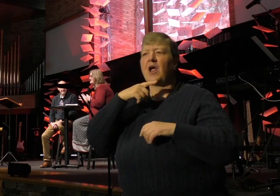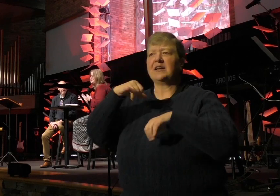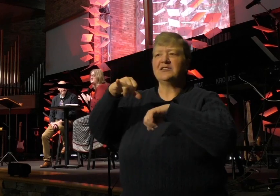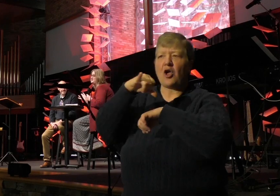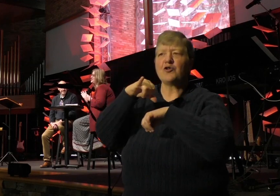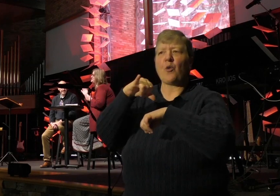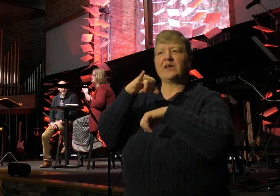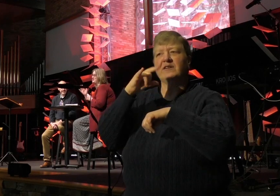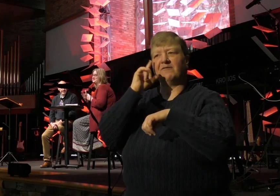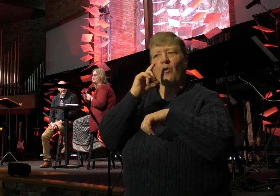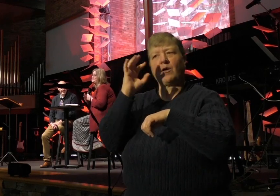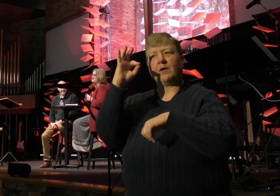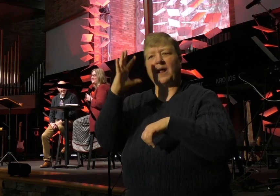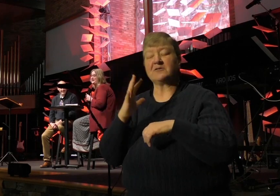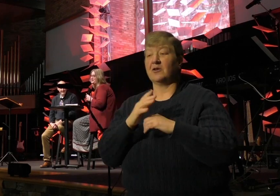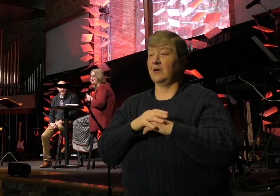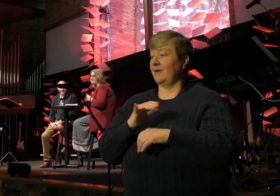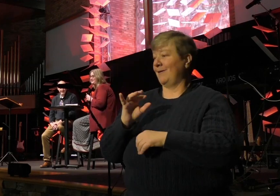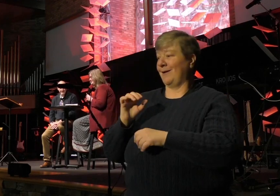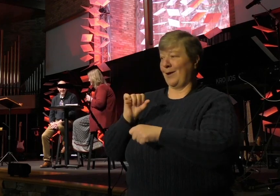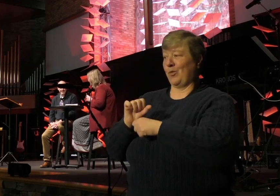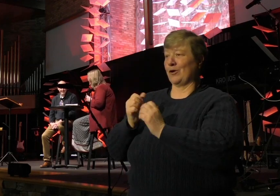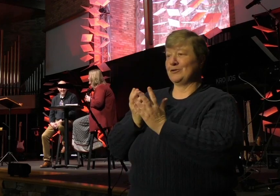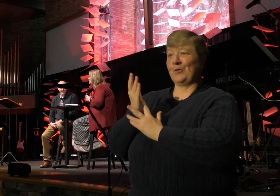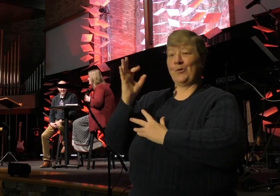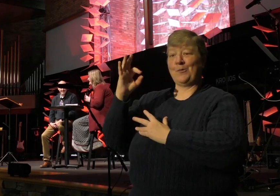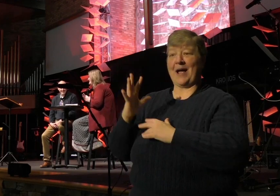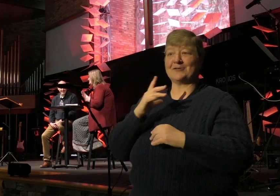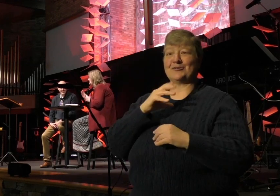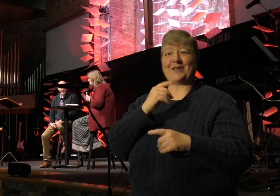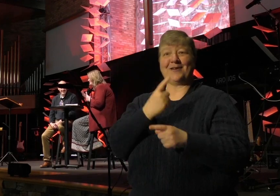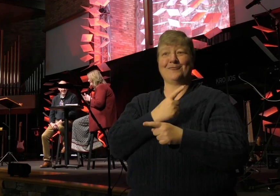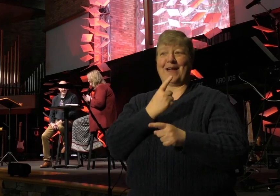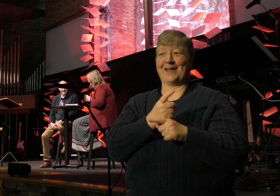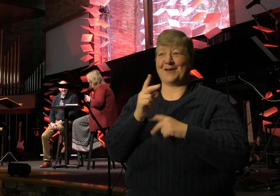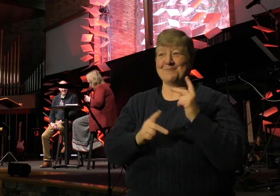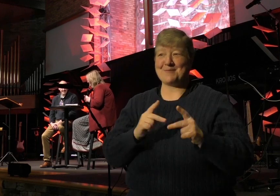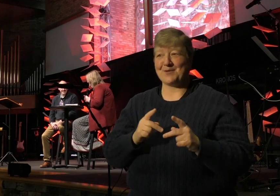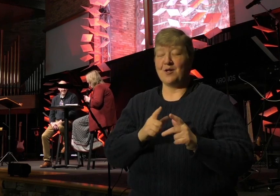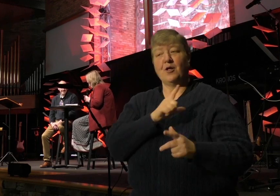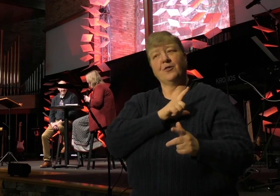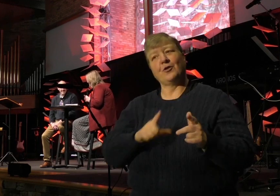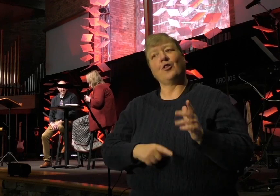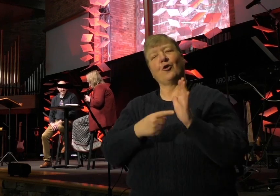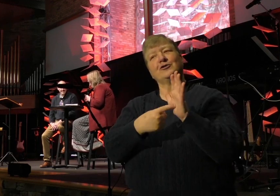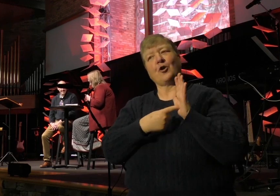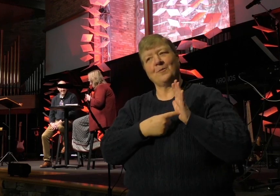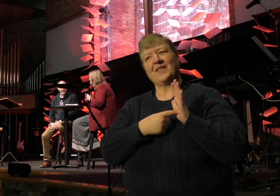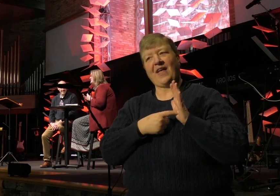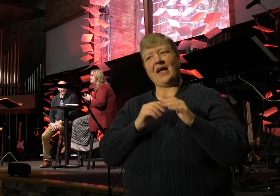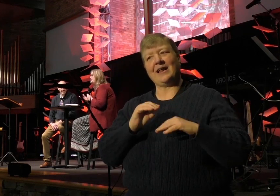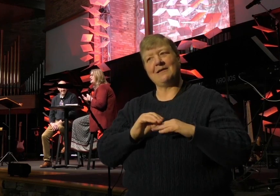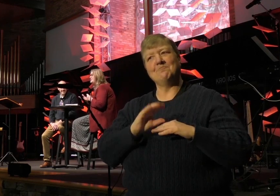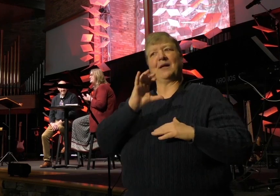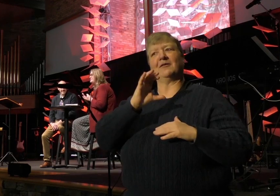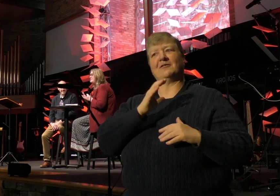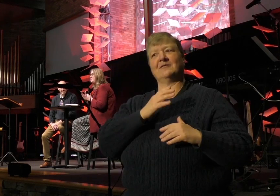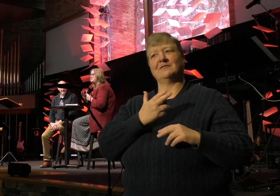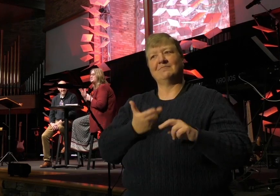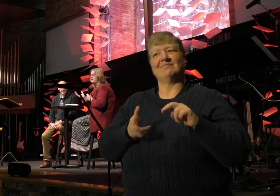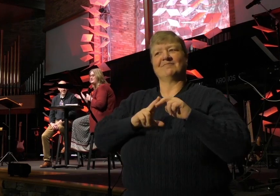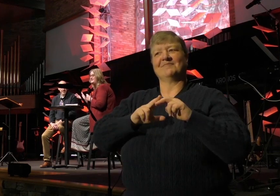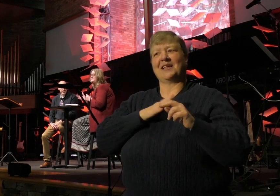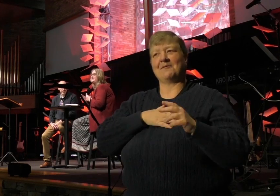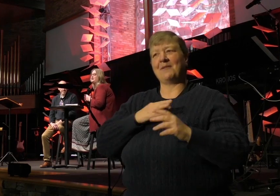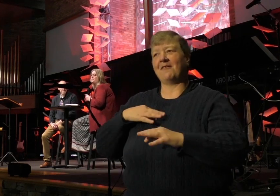with pastors, and he also works just with regular people. So the Lord had to show me that and build my faith up in that. So my